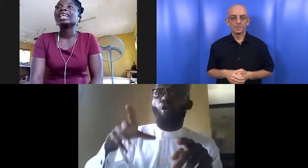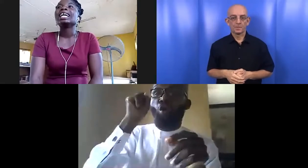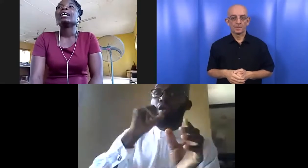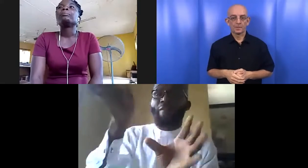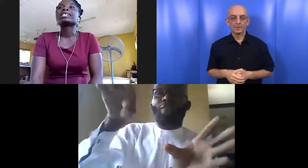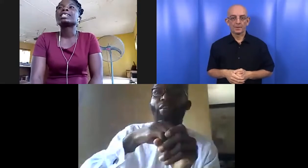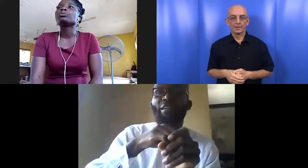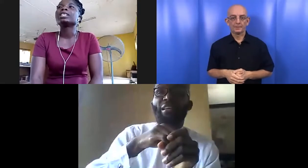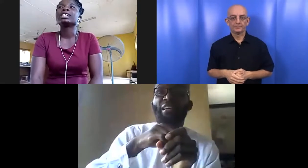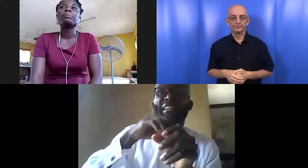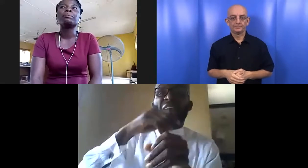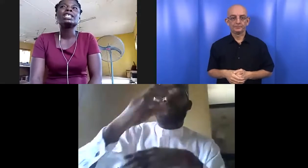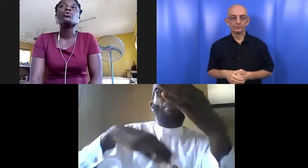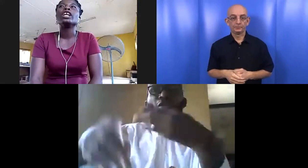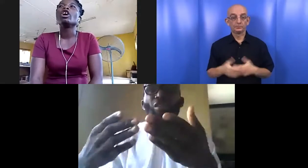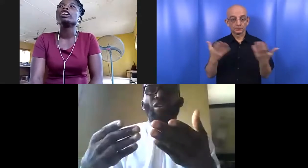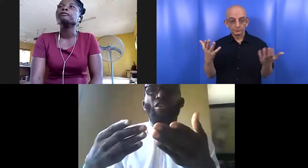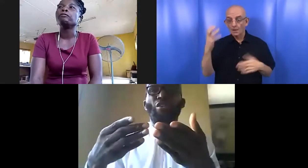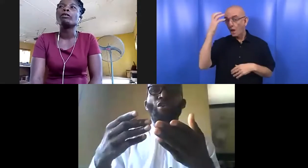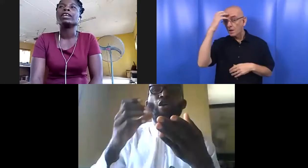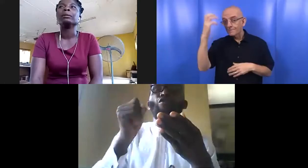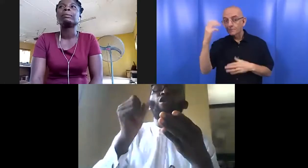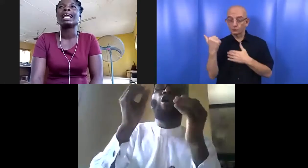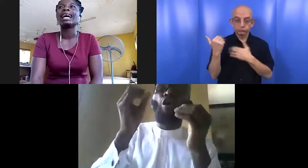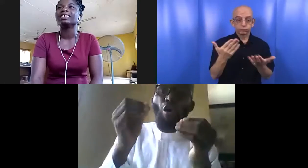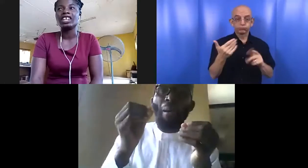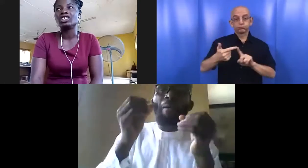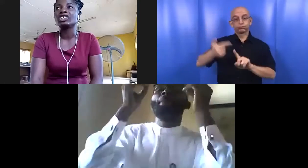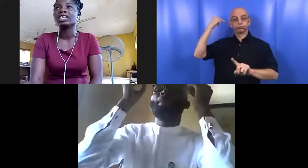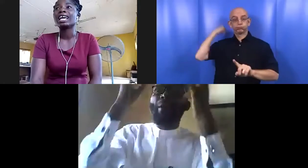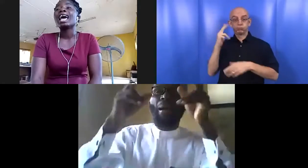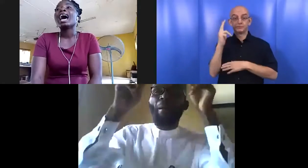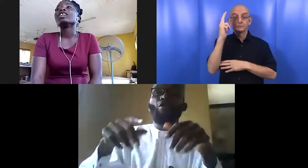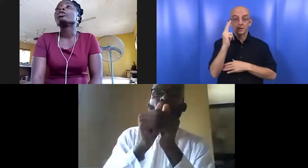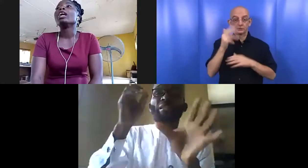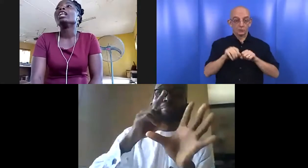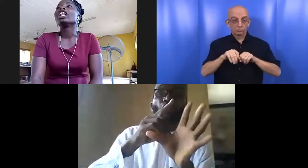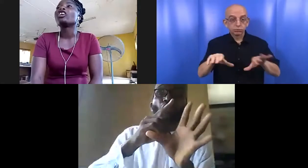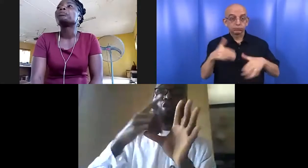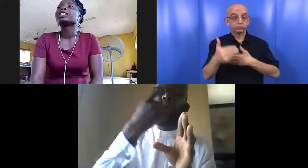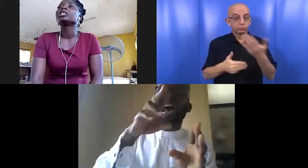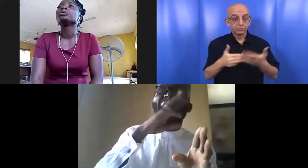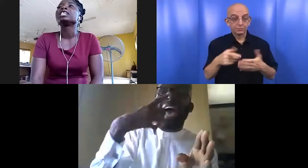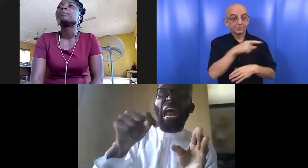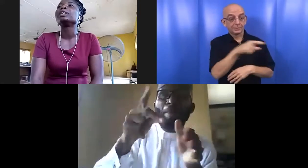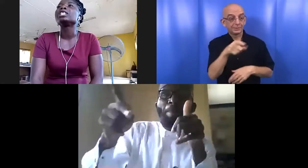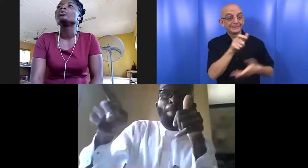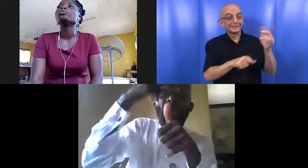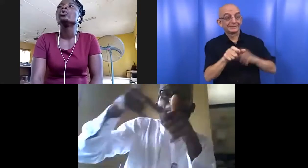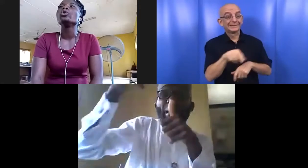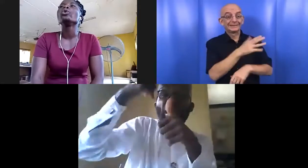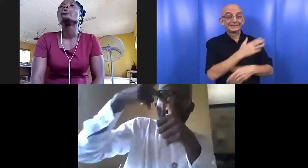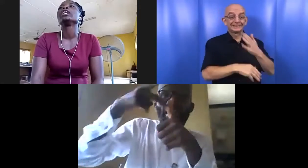beginning, persons with disability were not involved in the planning stage. And so a lot of persons with